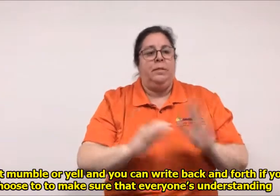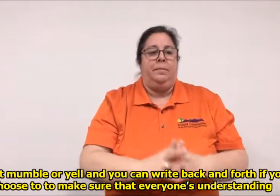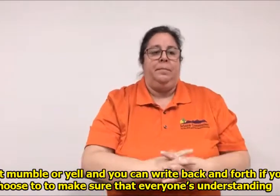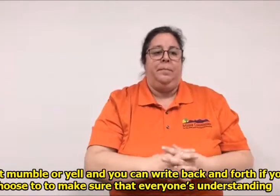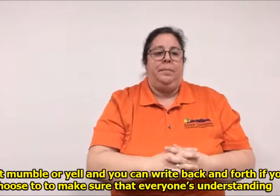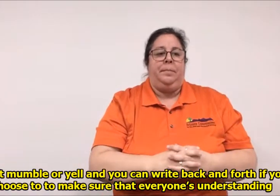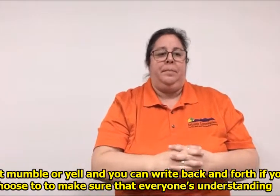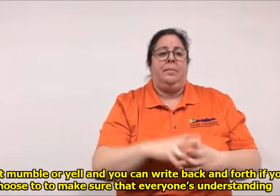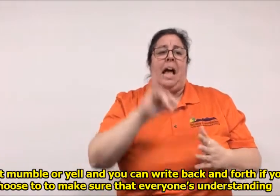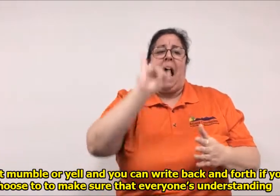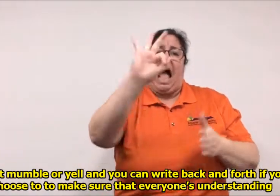yell.